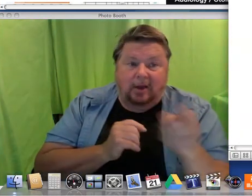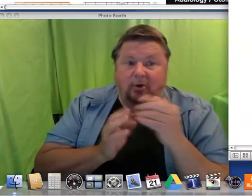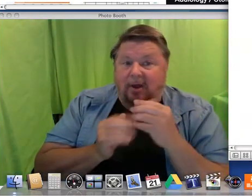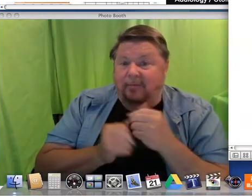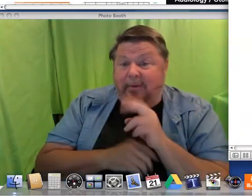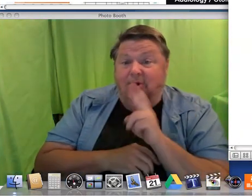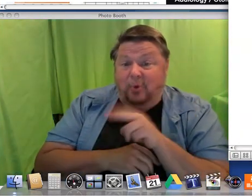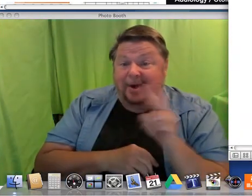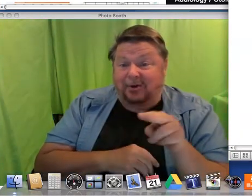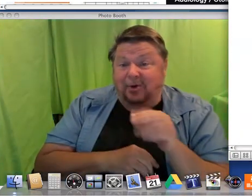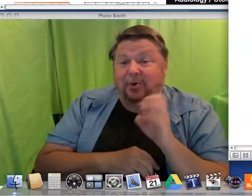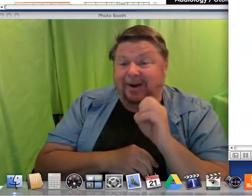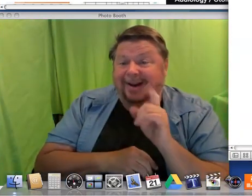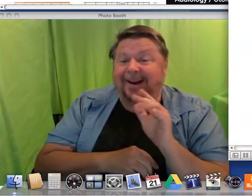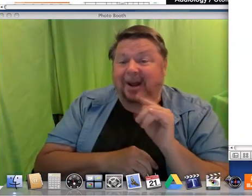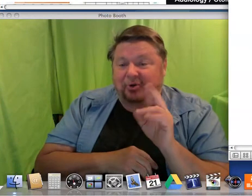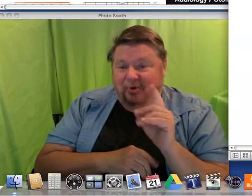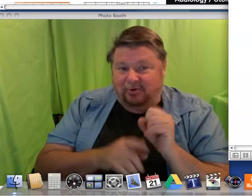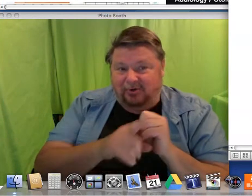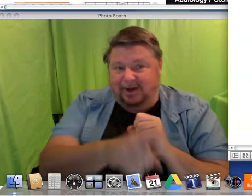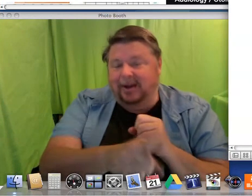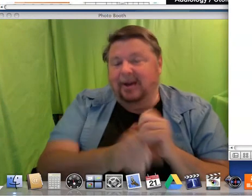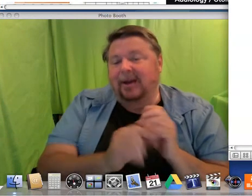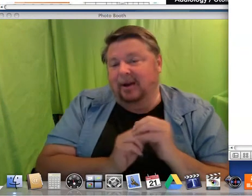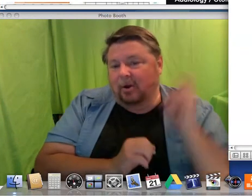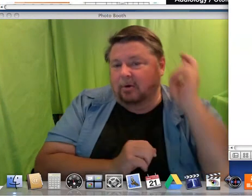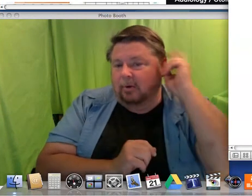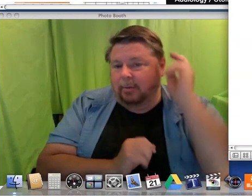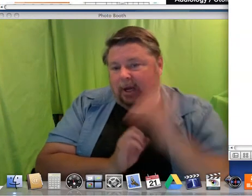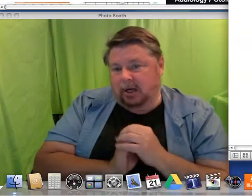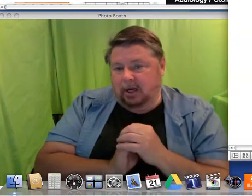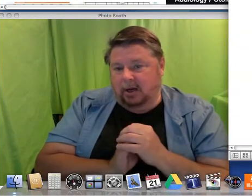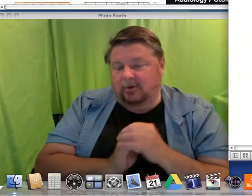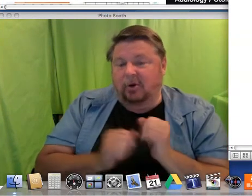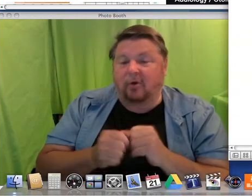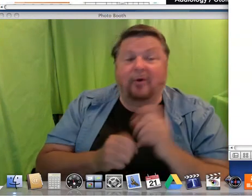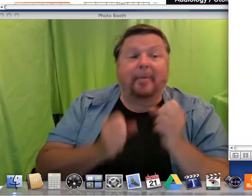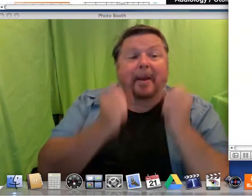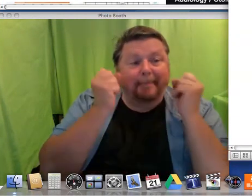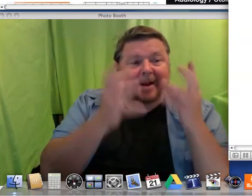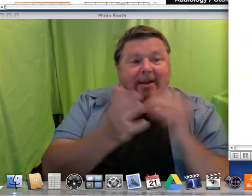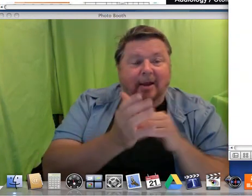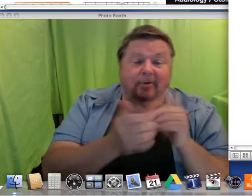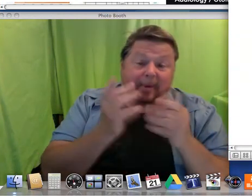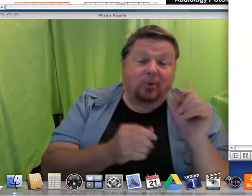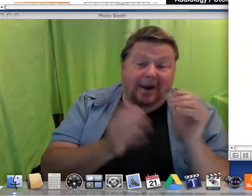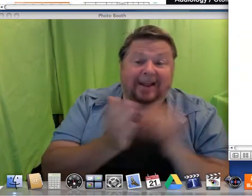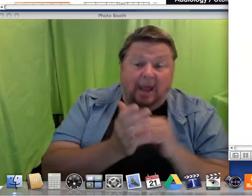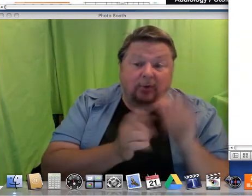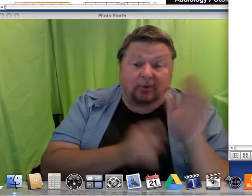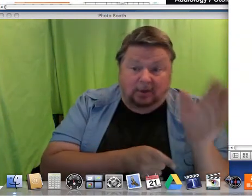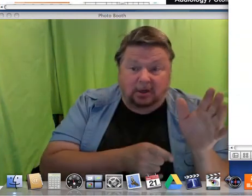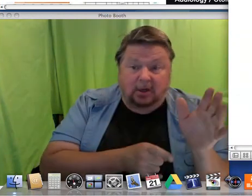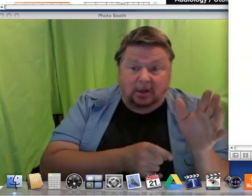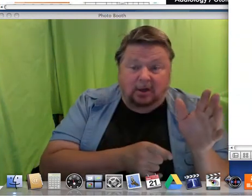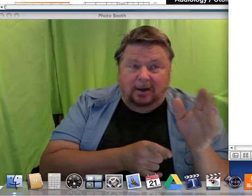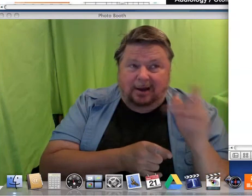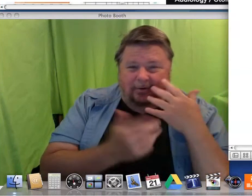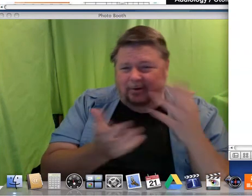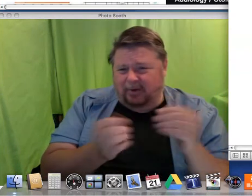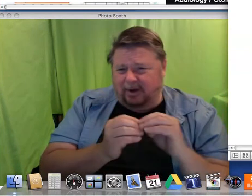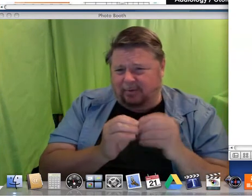And you have maybe 22 electrodes in the cochlear implant. So you go from many thousand, maybe 20,000.